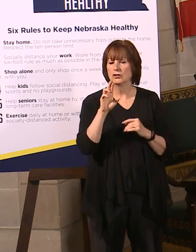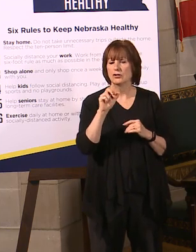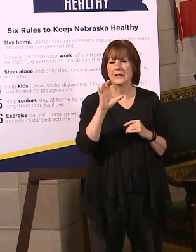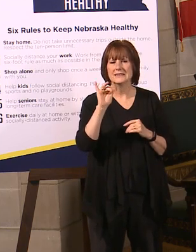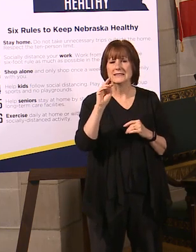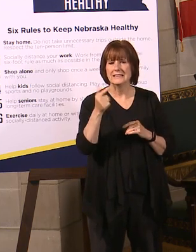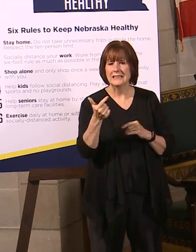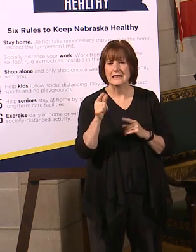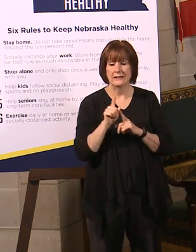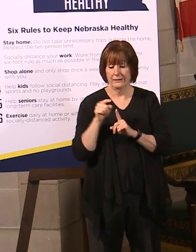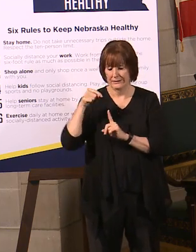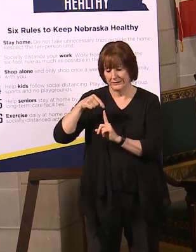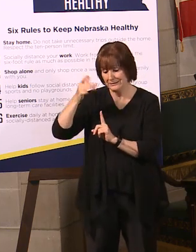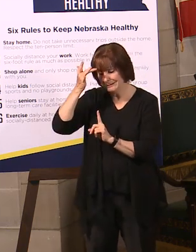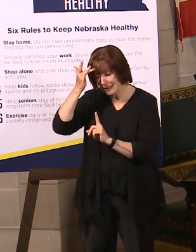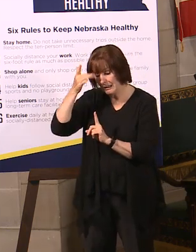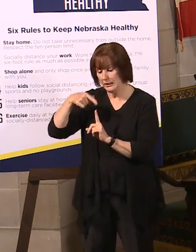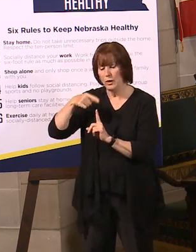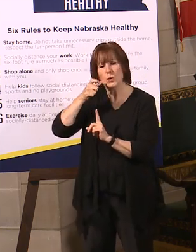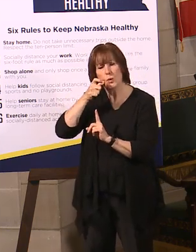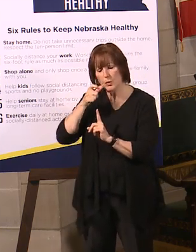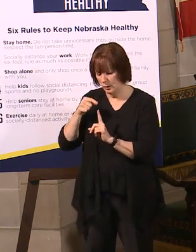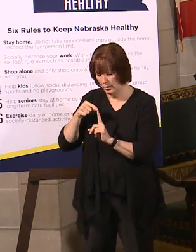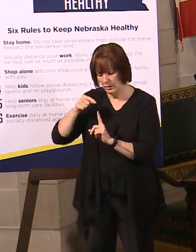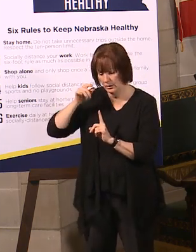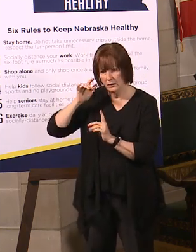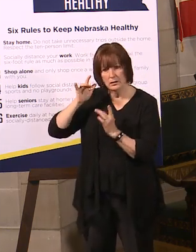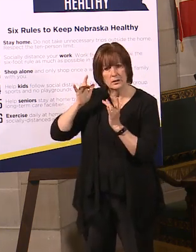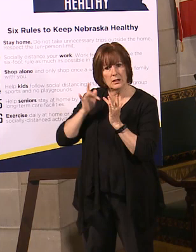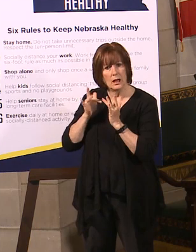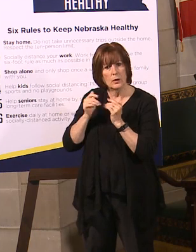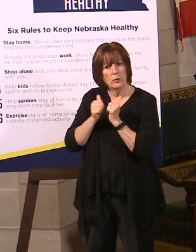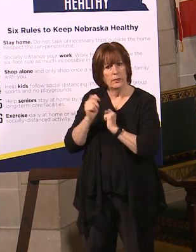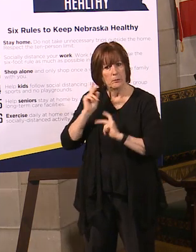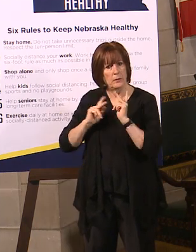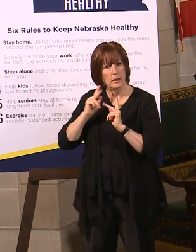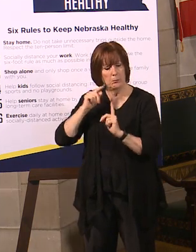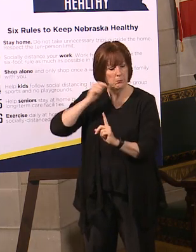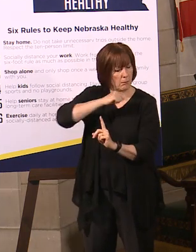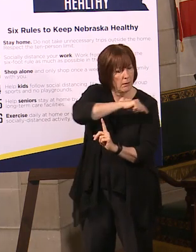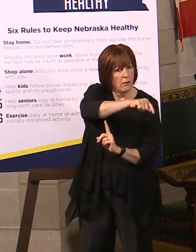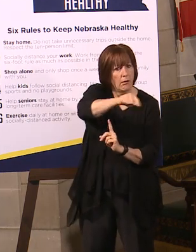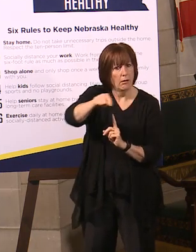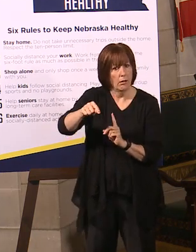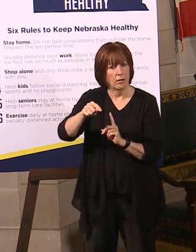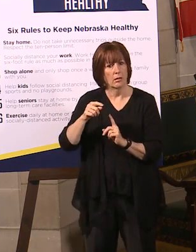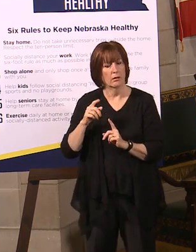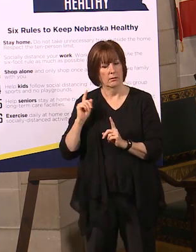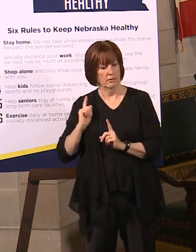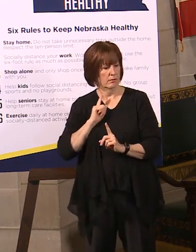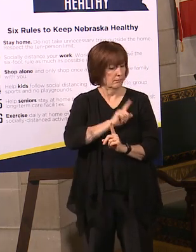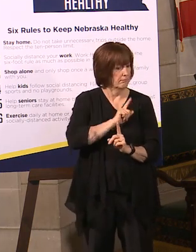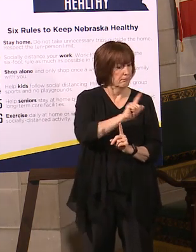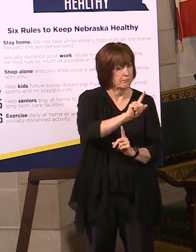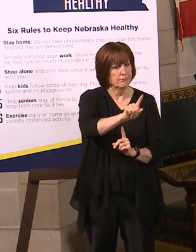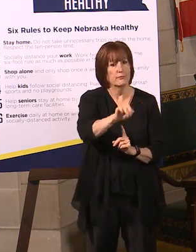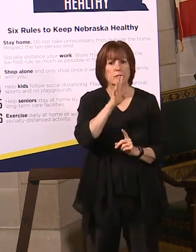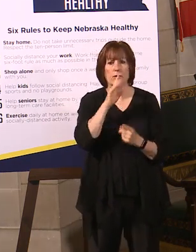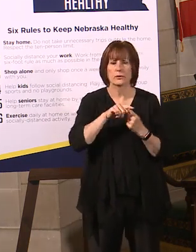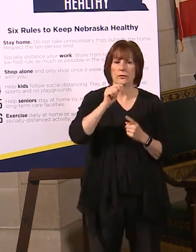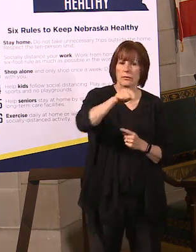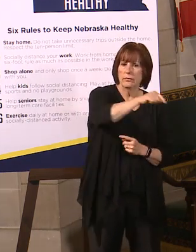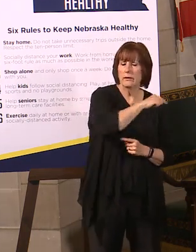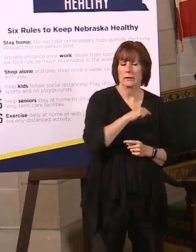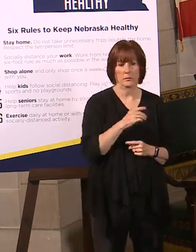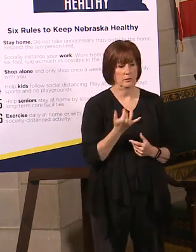but we're ramping up our contact tracing to help out those local public health departments as well. So we have stood up 6 teams so far from the state,